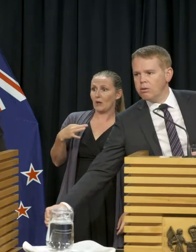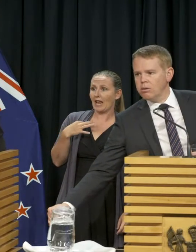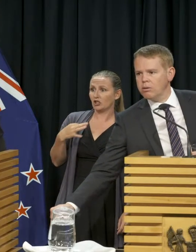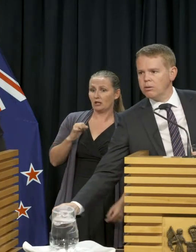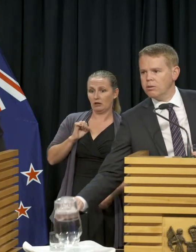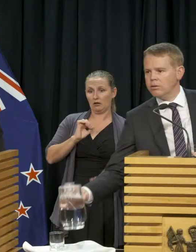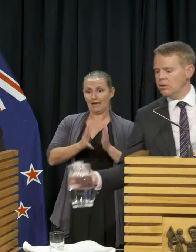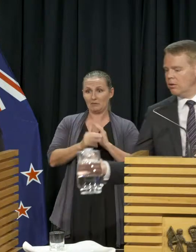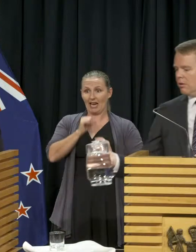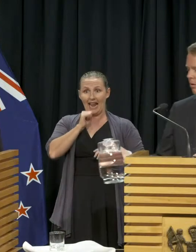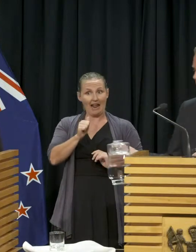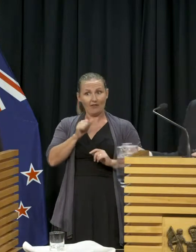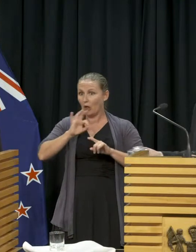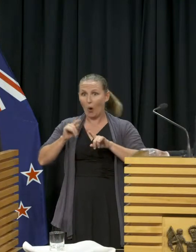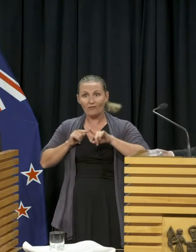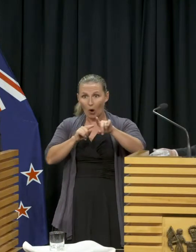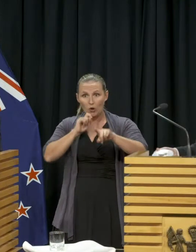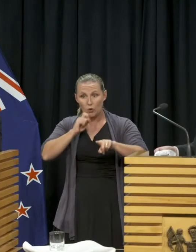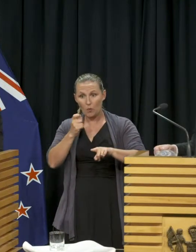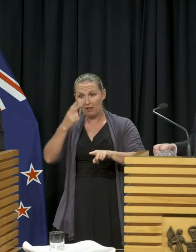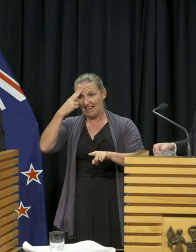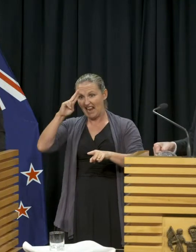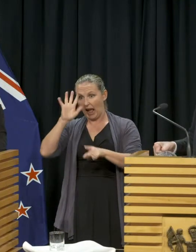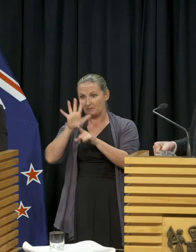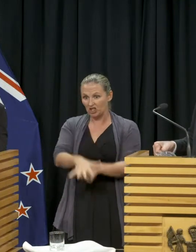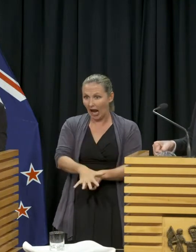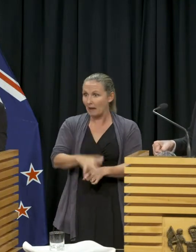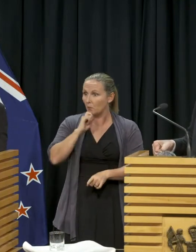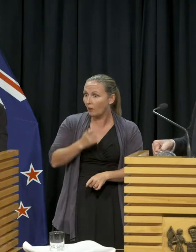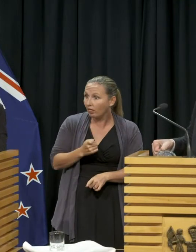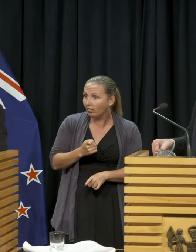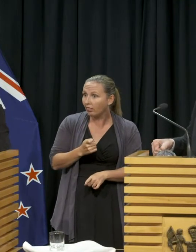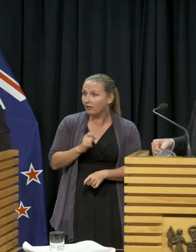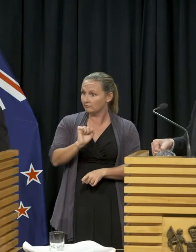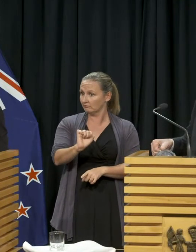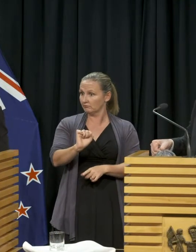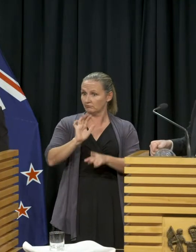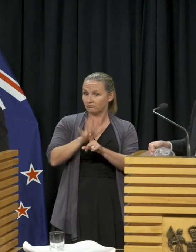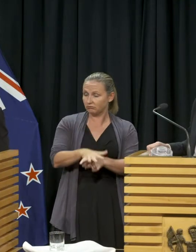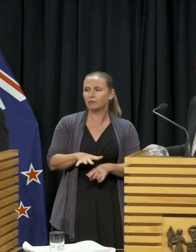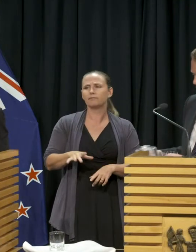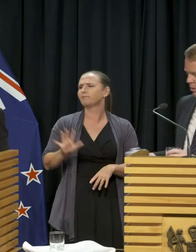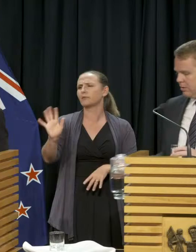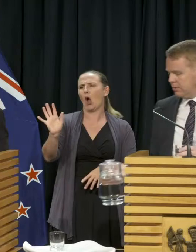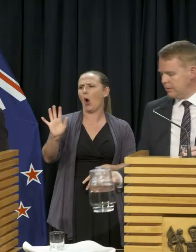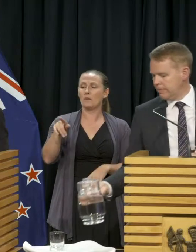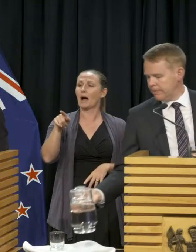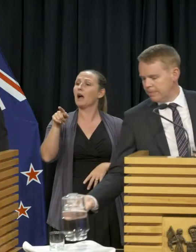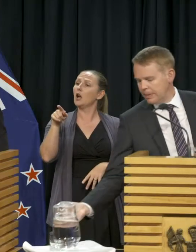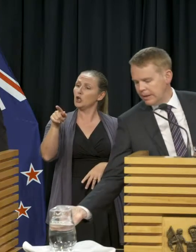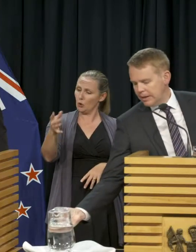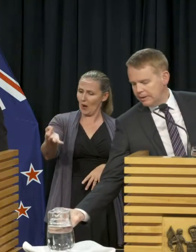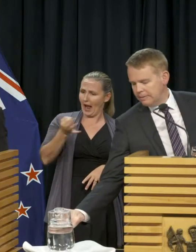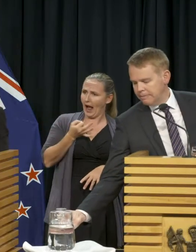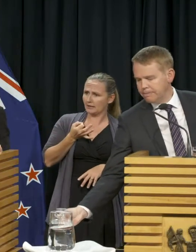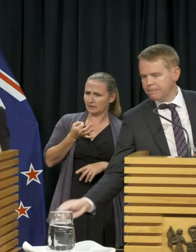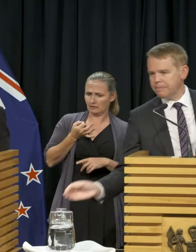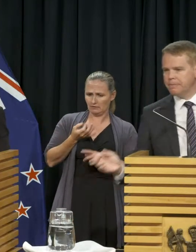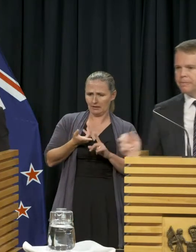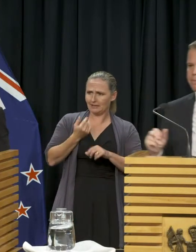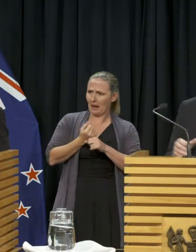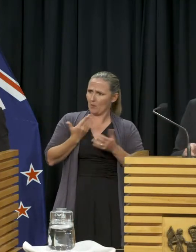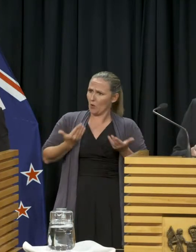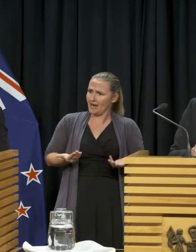name and shame employers from this? No, not at all. But you've got an example right now that we're speaking to, where obviously there's a discussion over whether